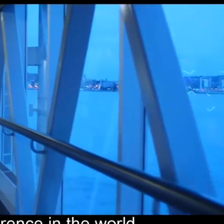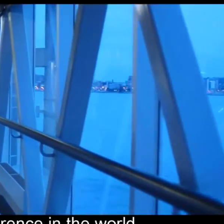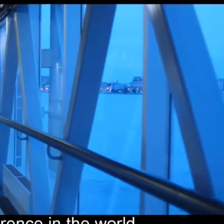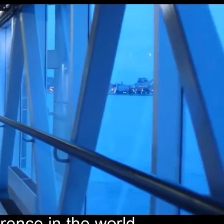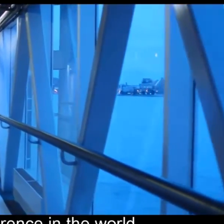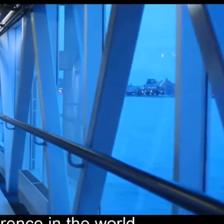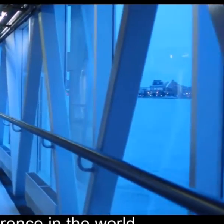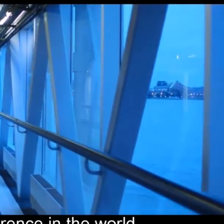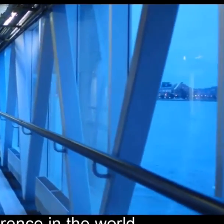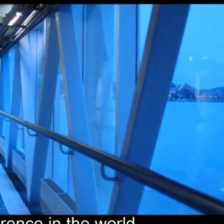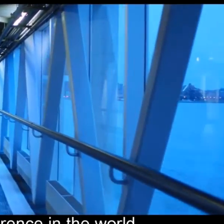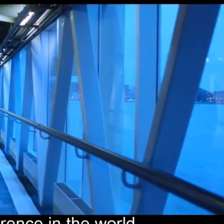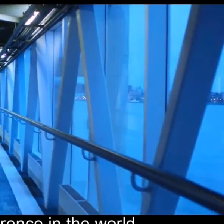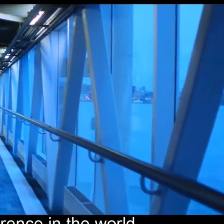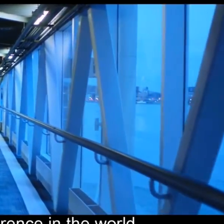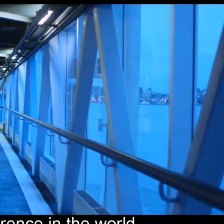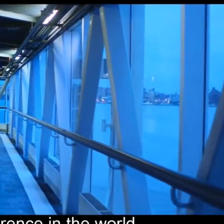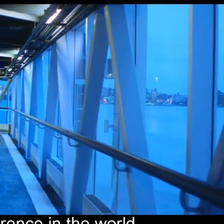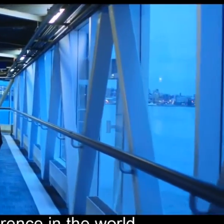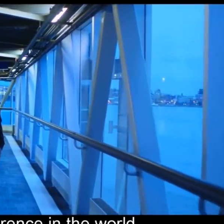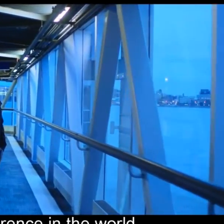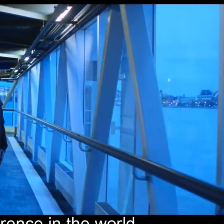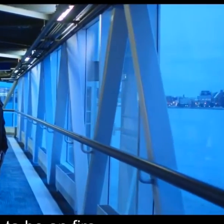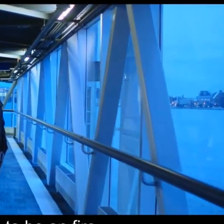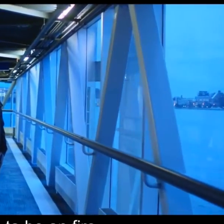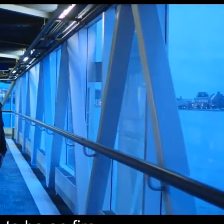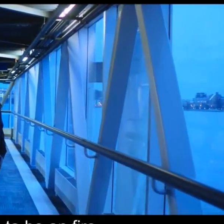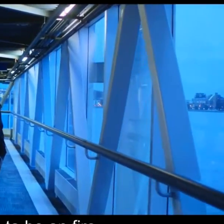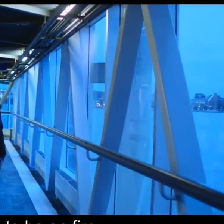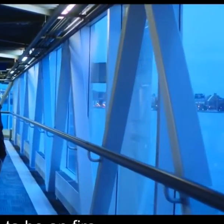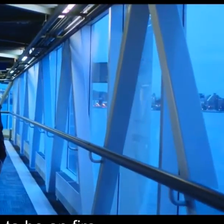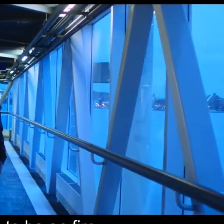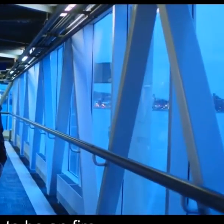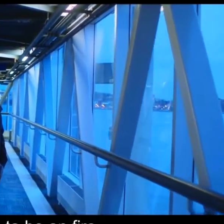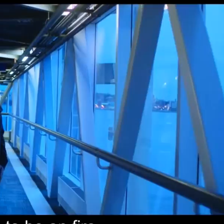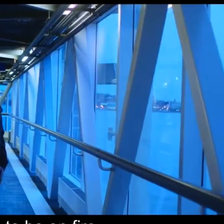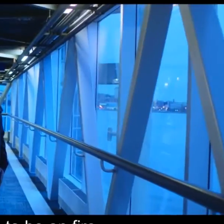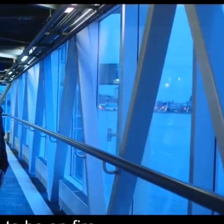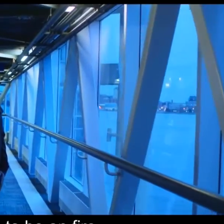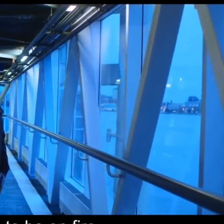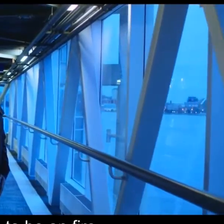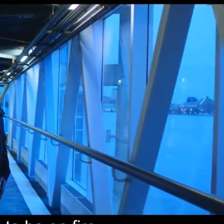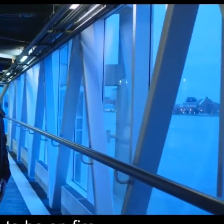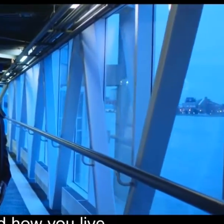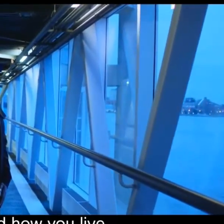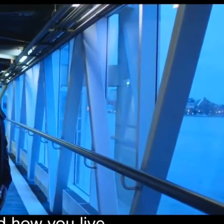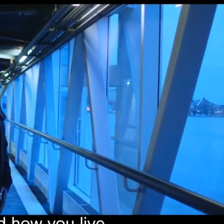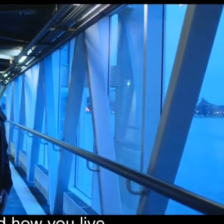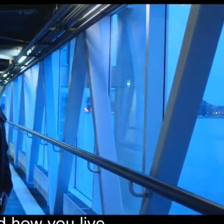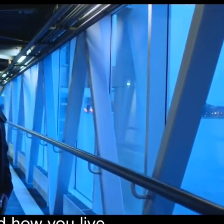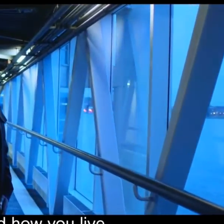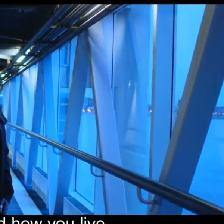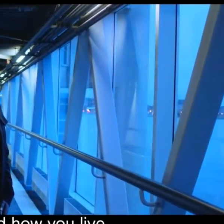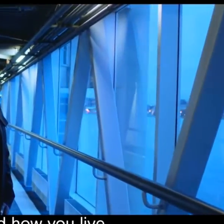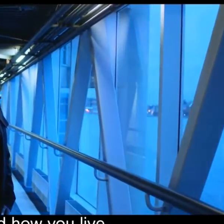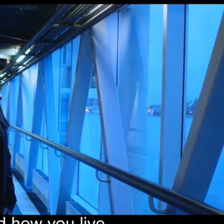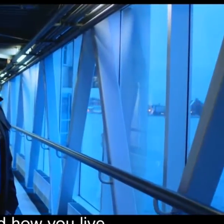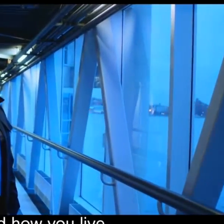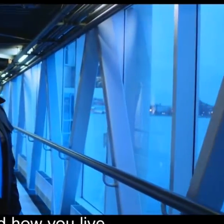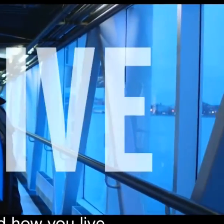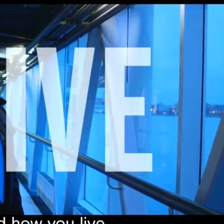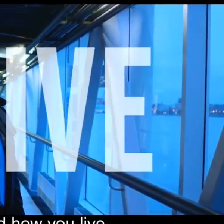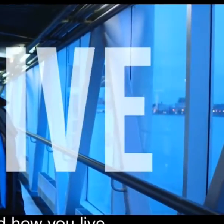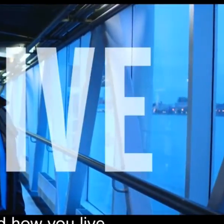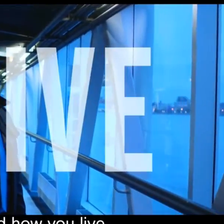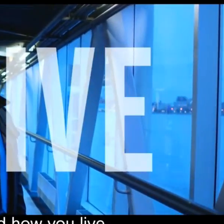to make a difference in the world. Your heart needs to be on fire for what you do and how you